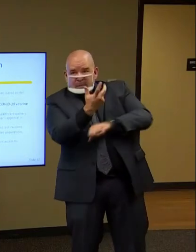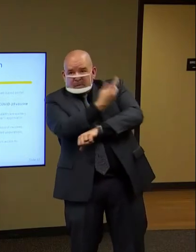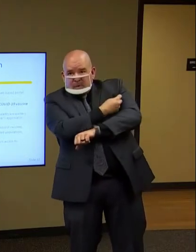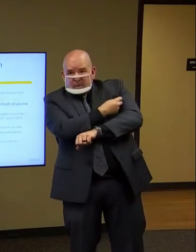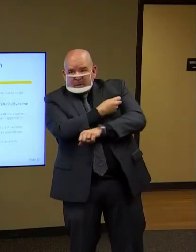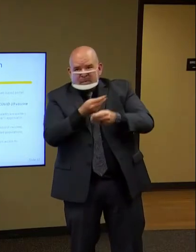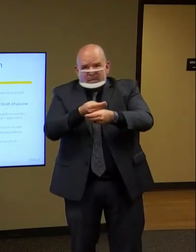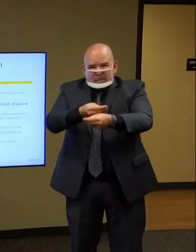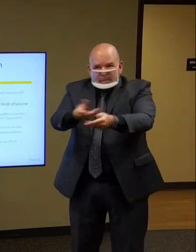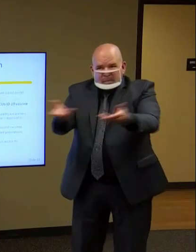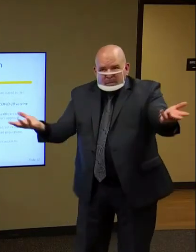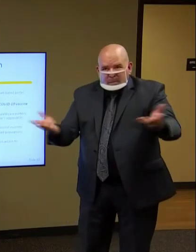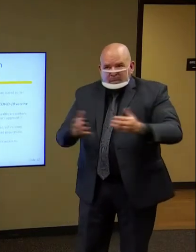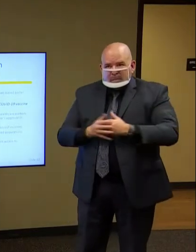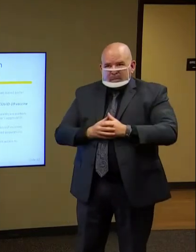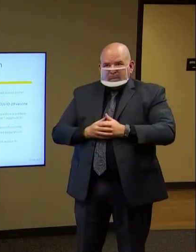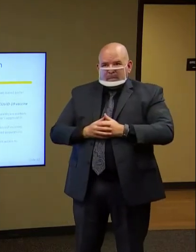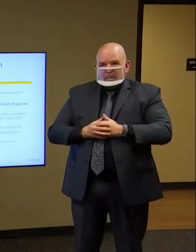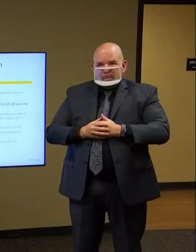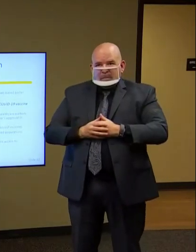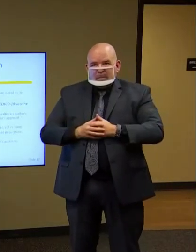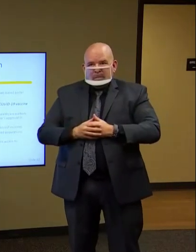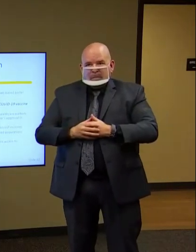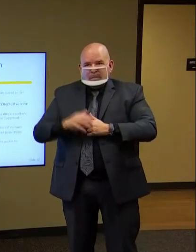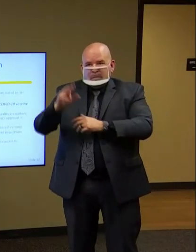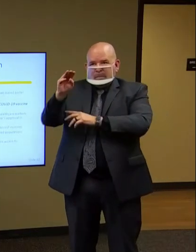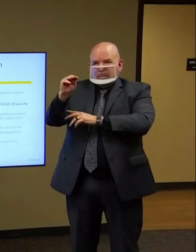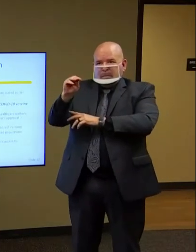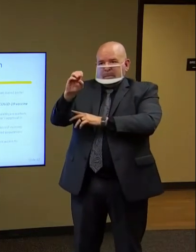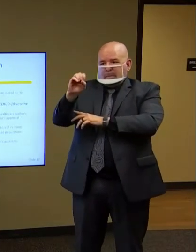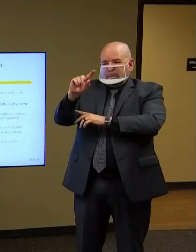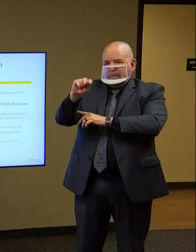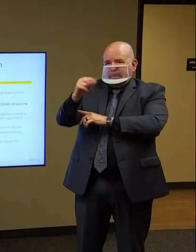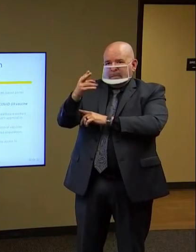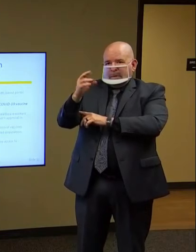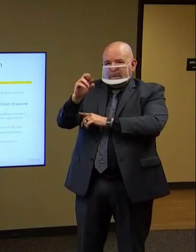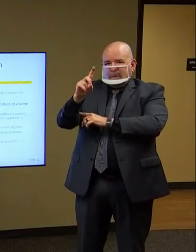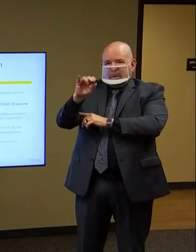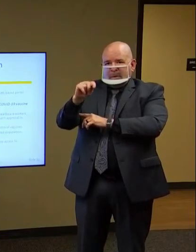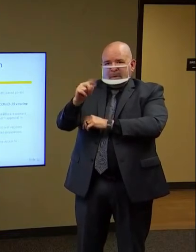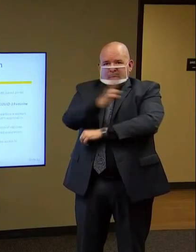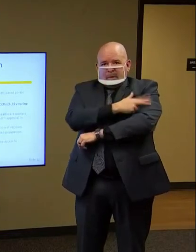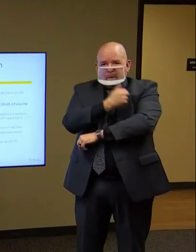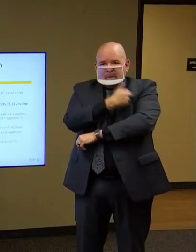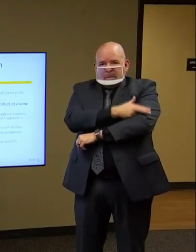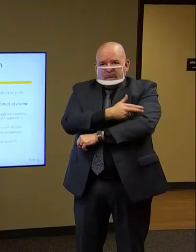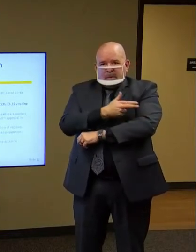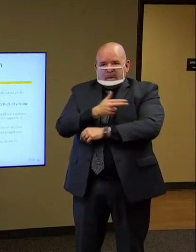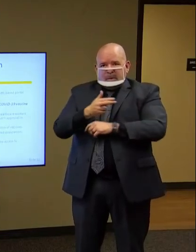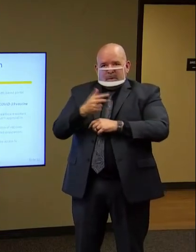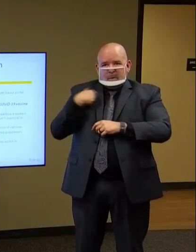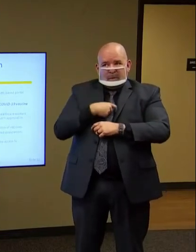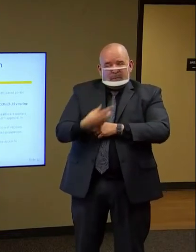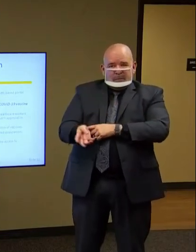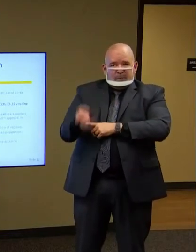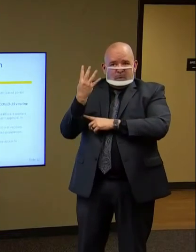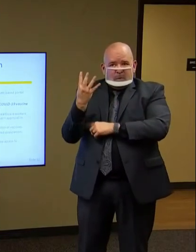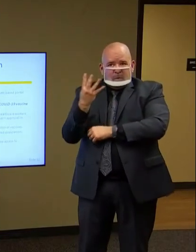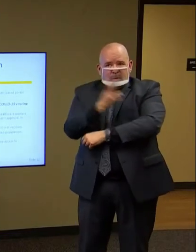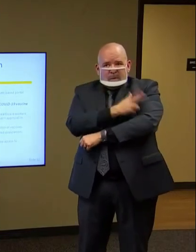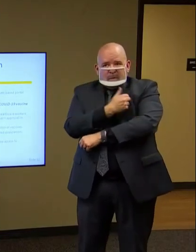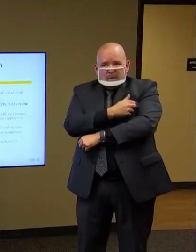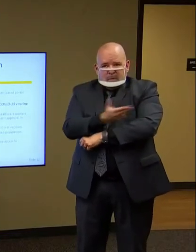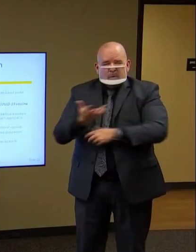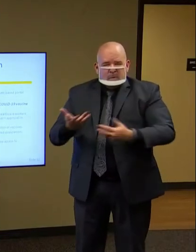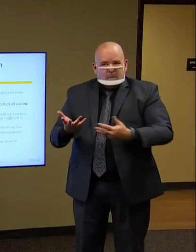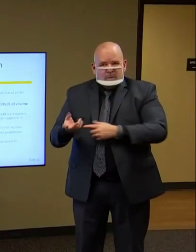Hospital was one of the first 4 hospitals in the state that received vaccine this week. And then Parkland, UT